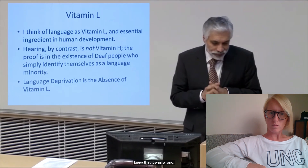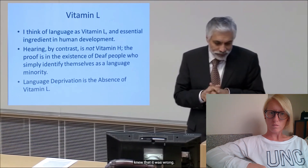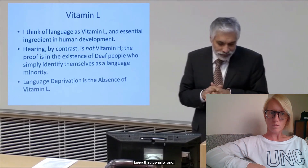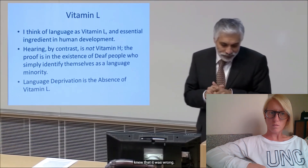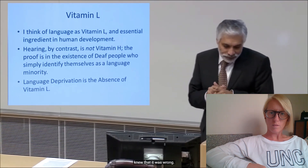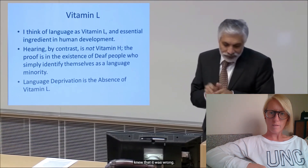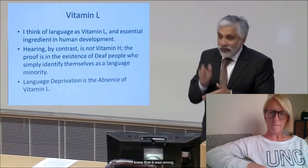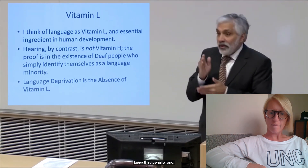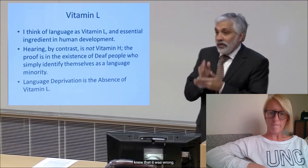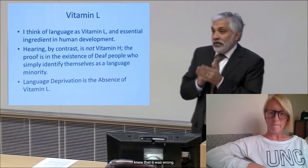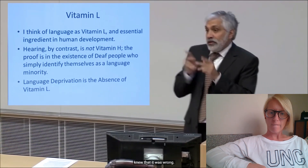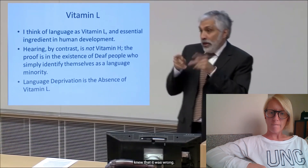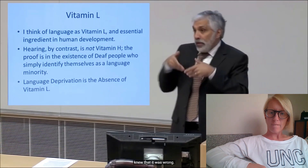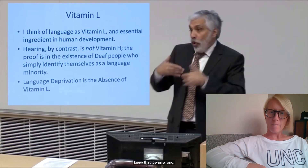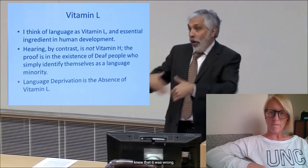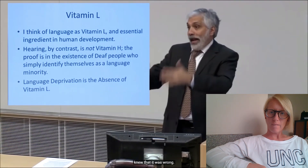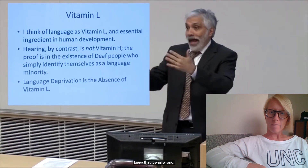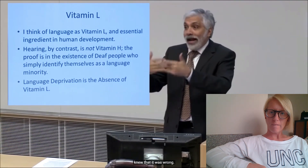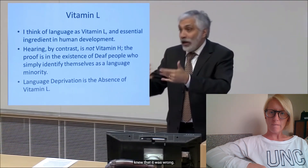experimenters knew that it was wrong.